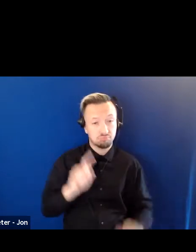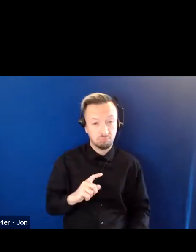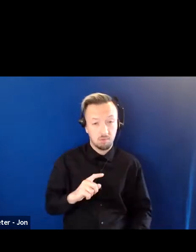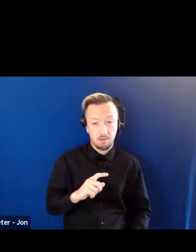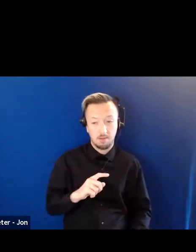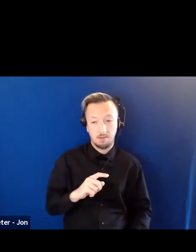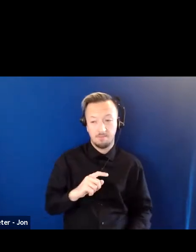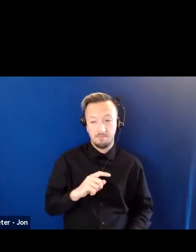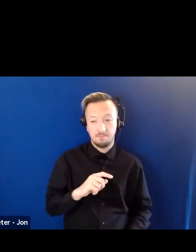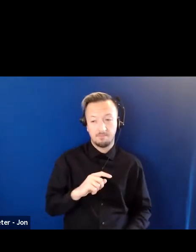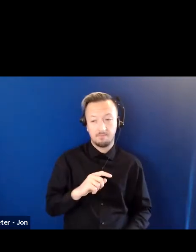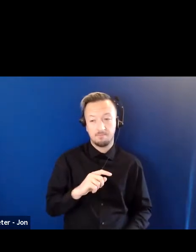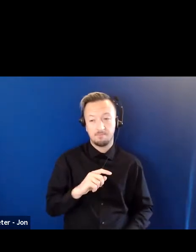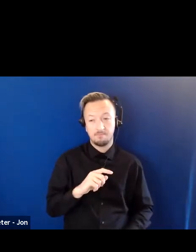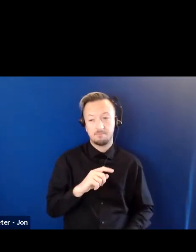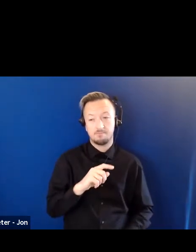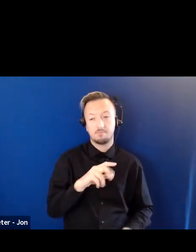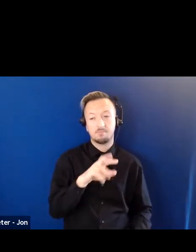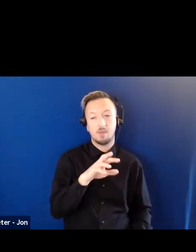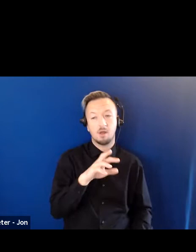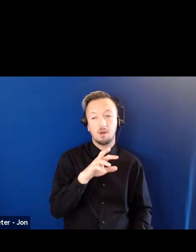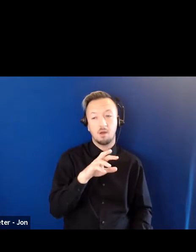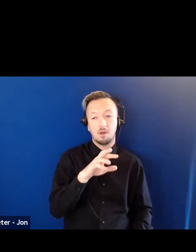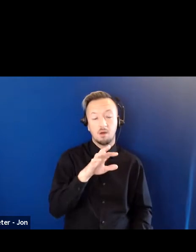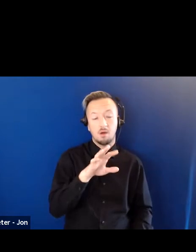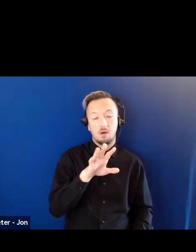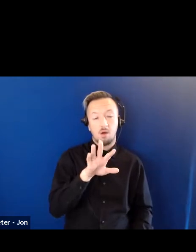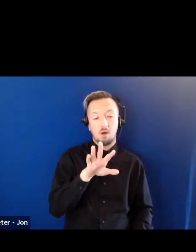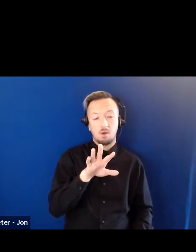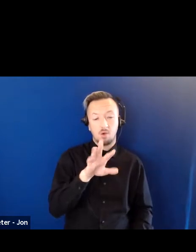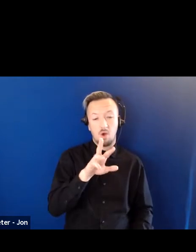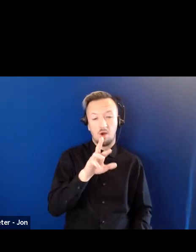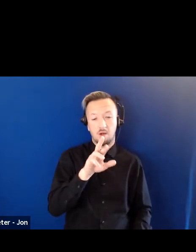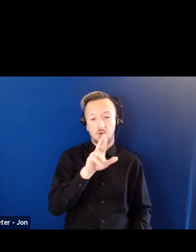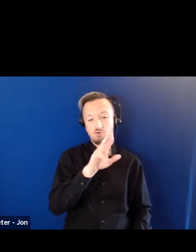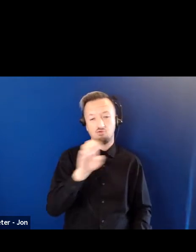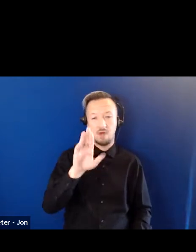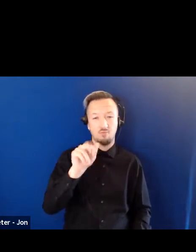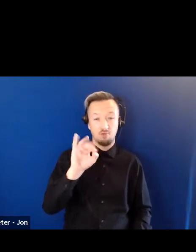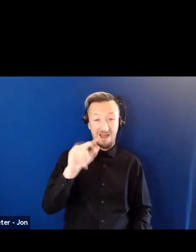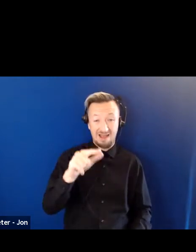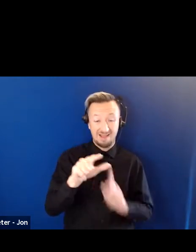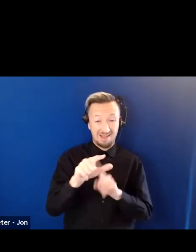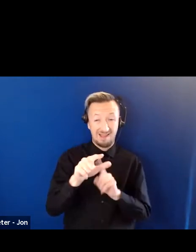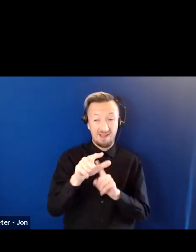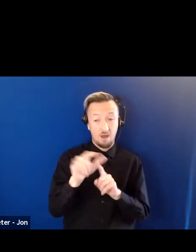sure also the challenges is trying to get on various councils and boards